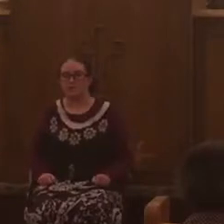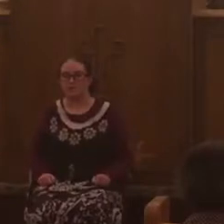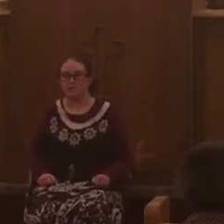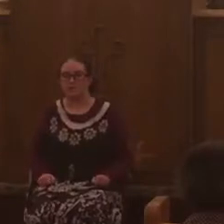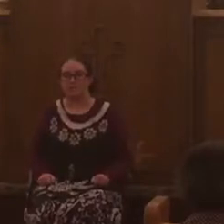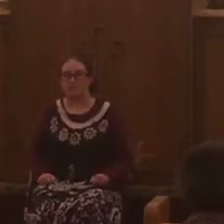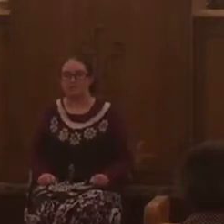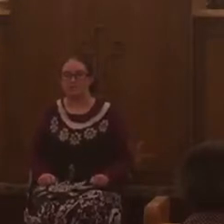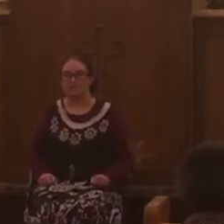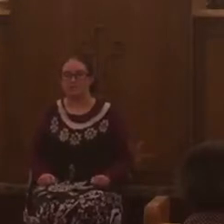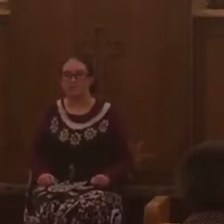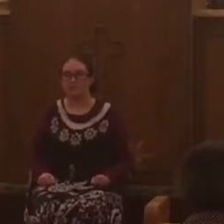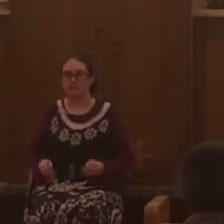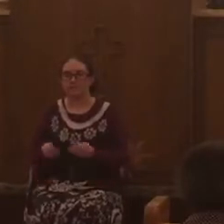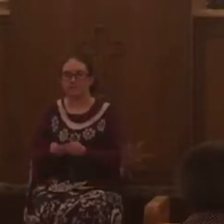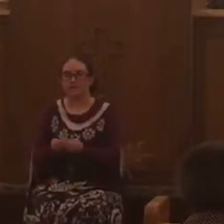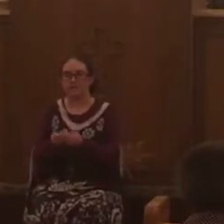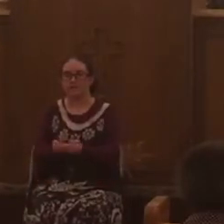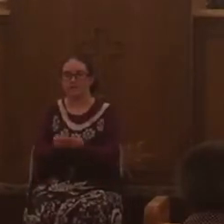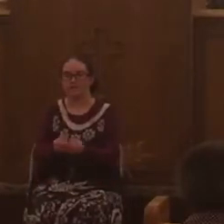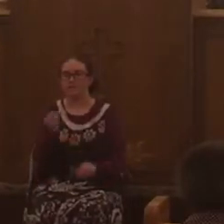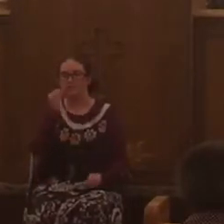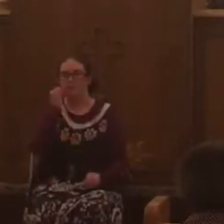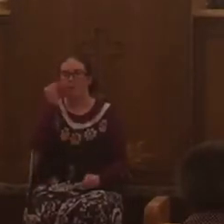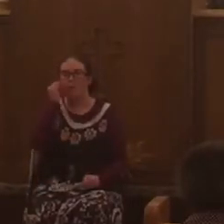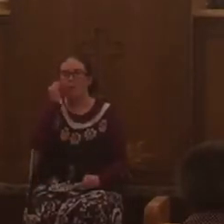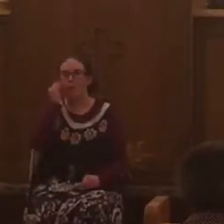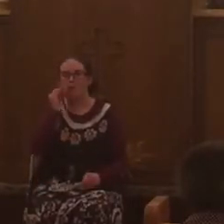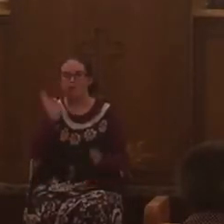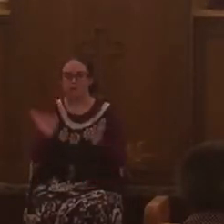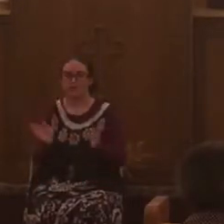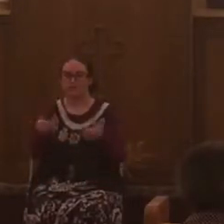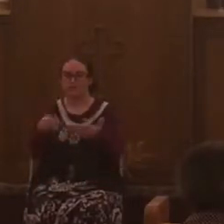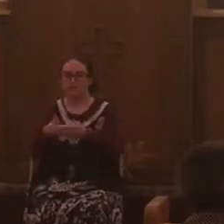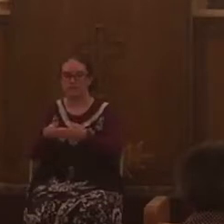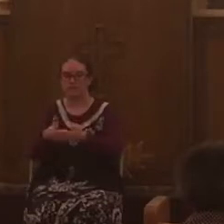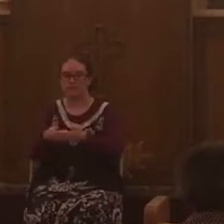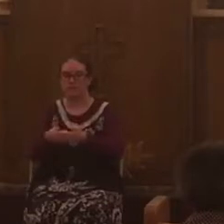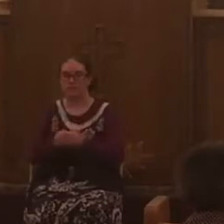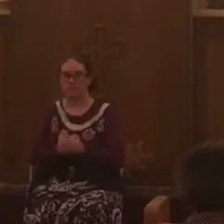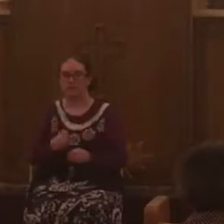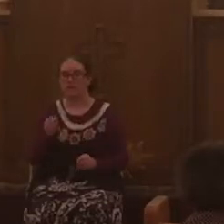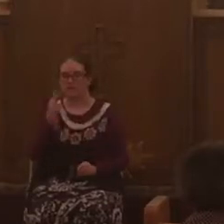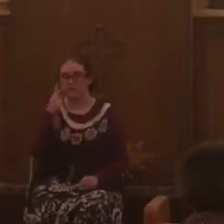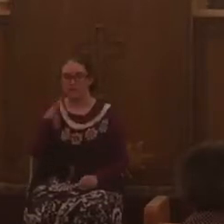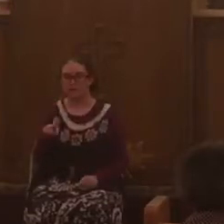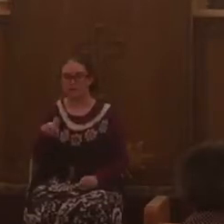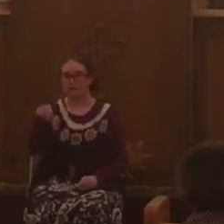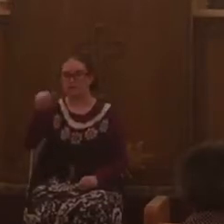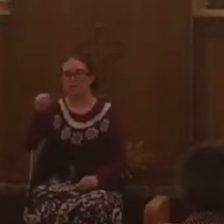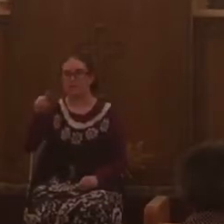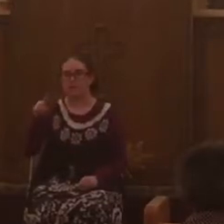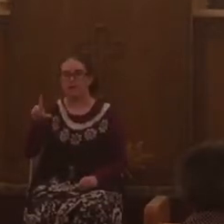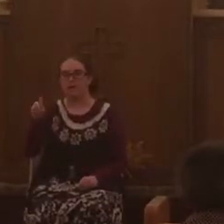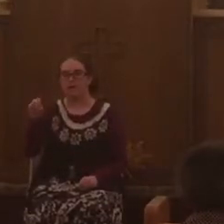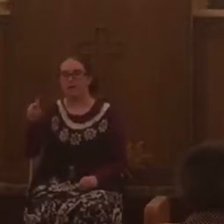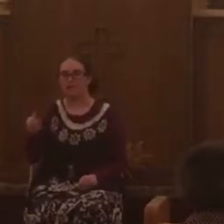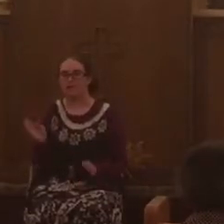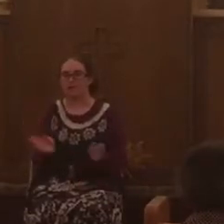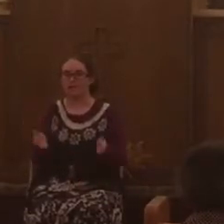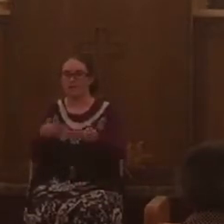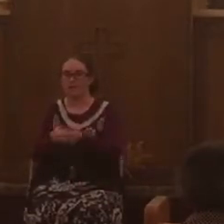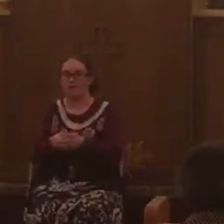is epileptic. He's got some real serious problems, and so they go there, and the mom and dad talk to him in their native language, and